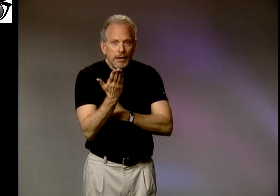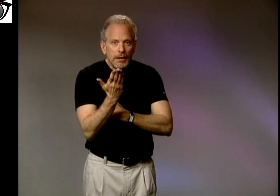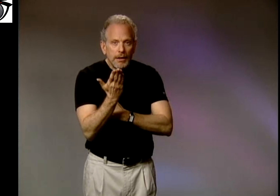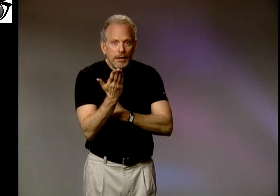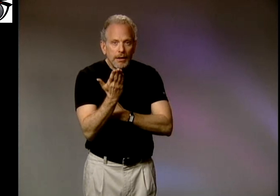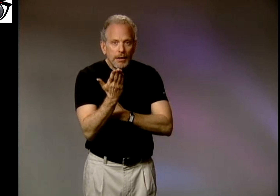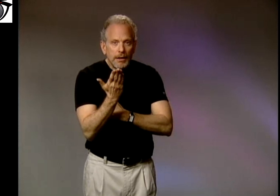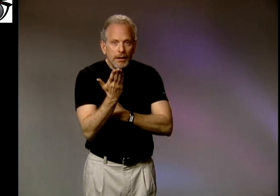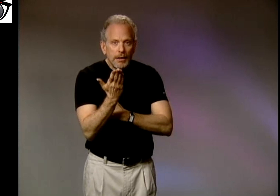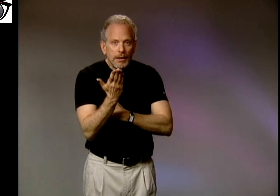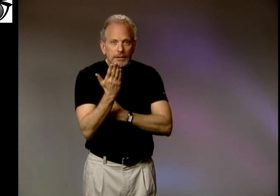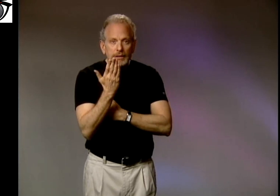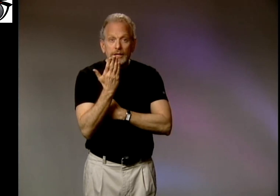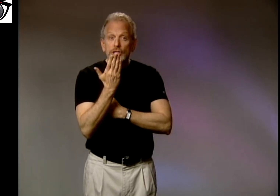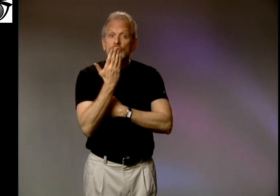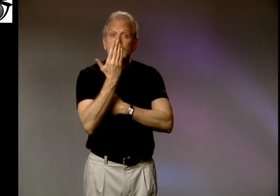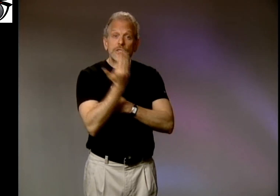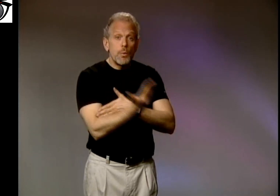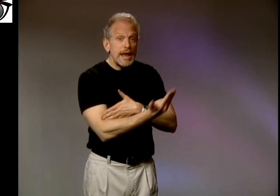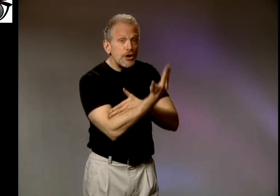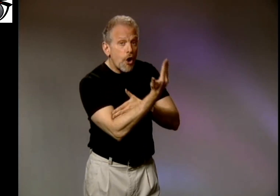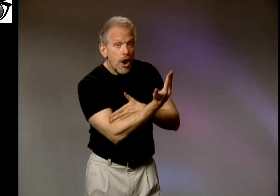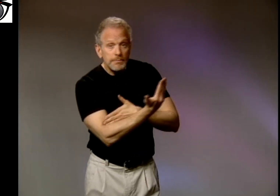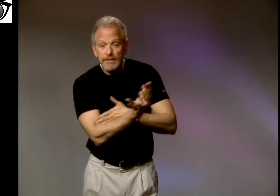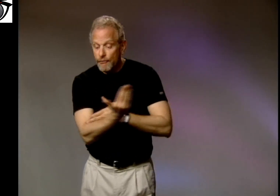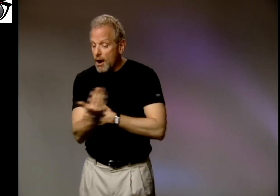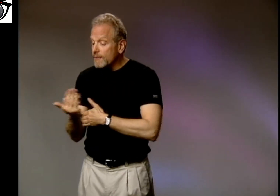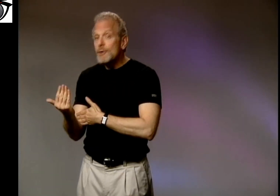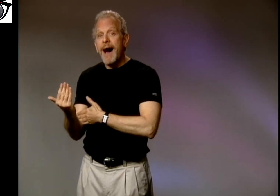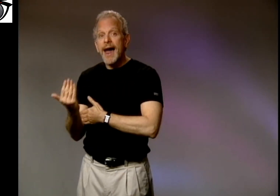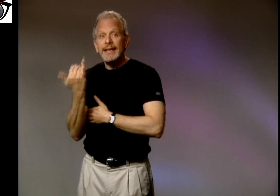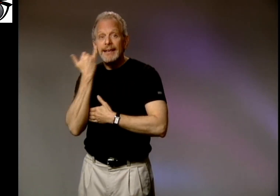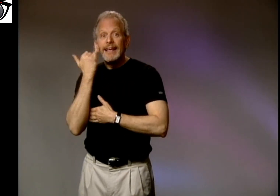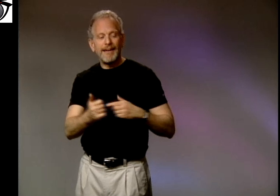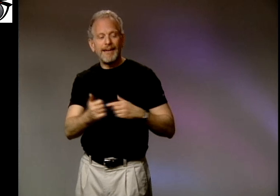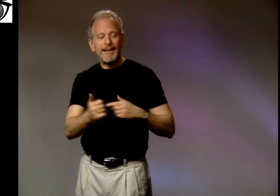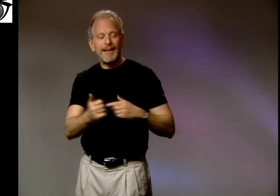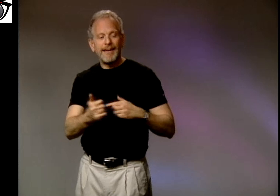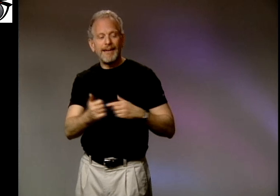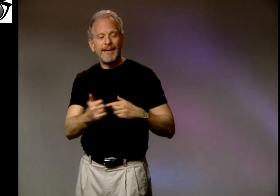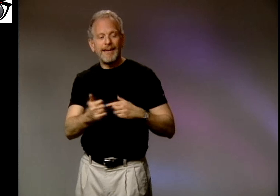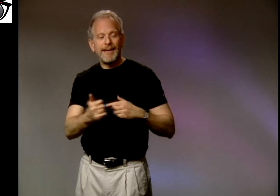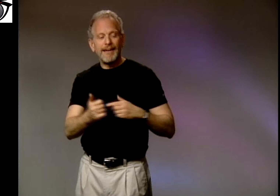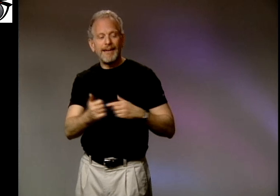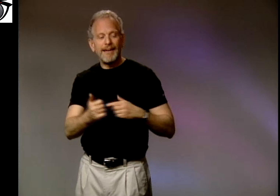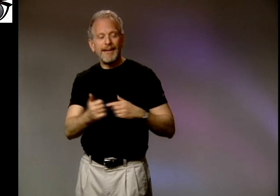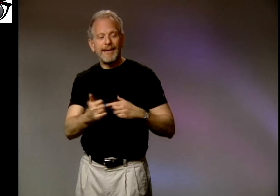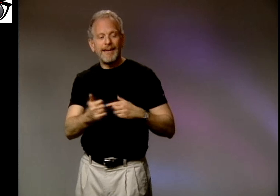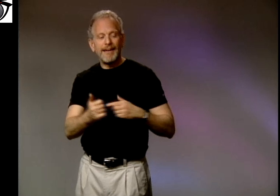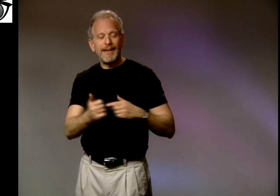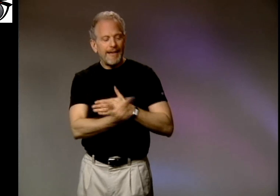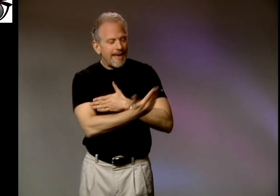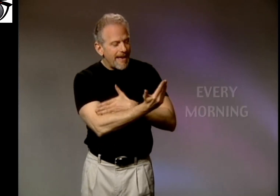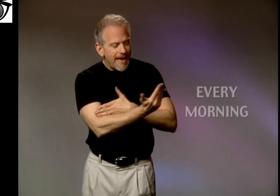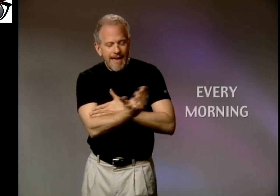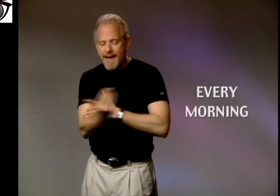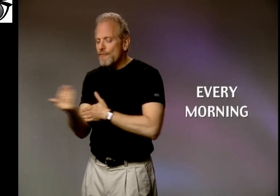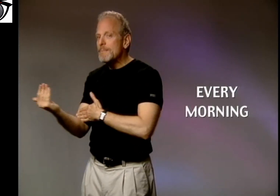work every morning, so swing your arms in front of your body as if a week is